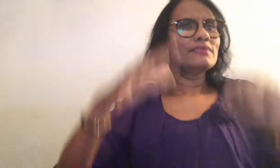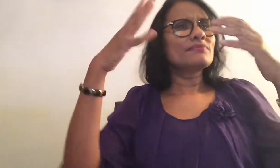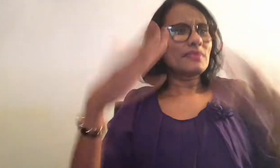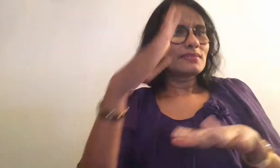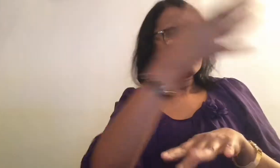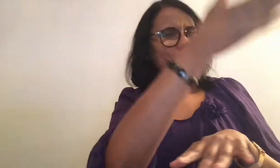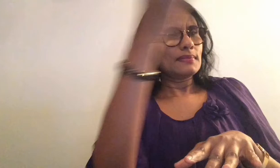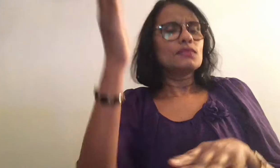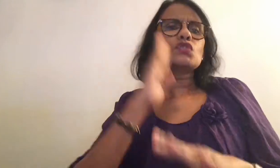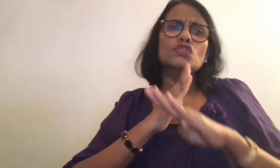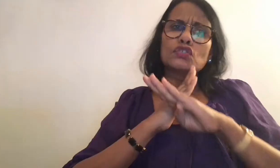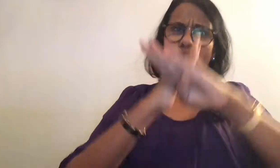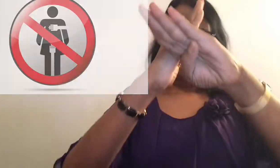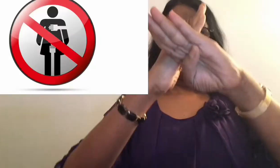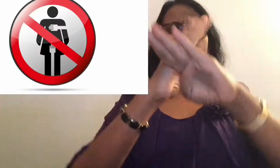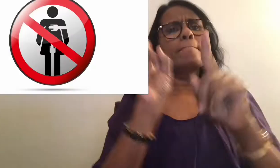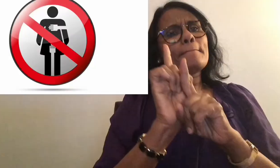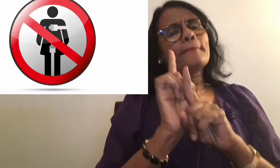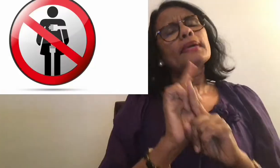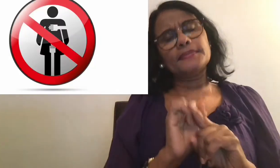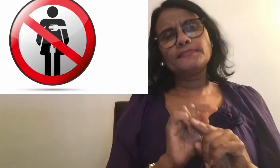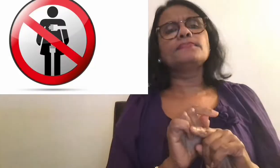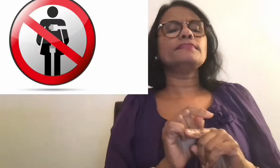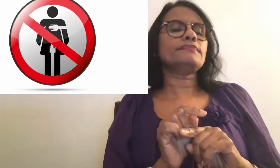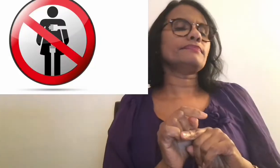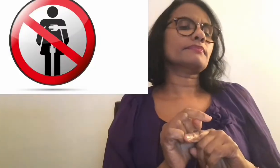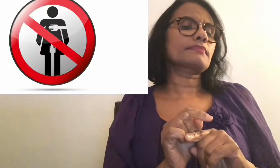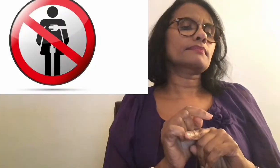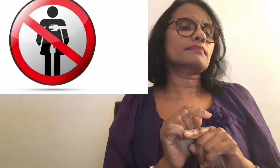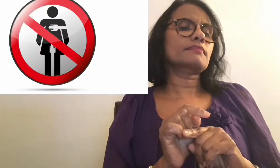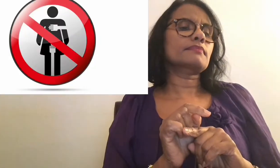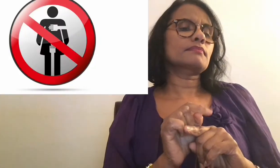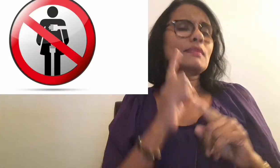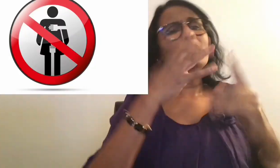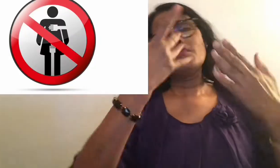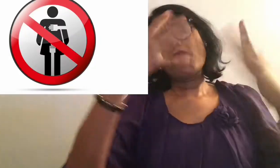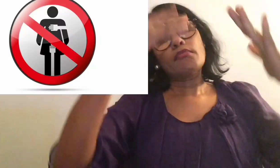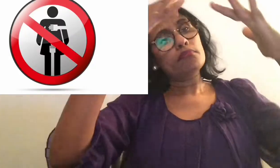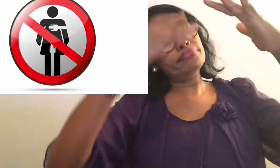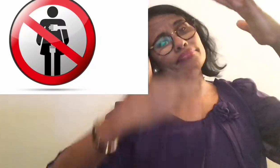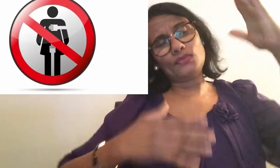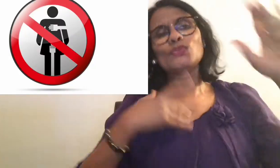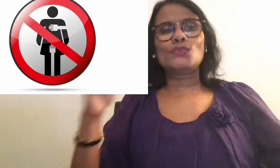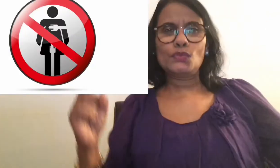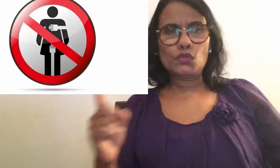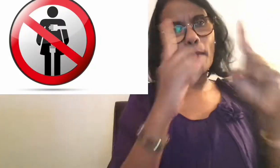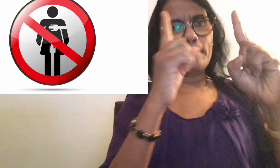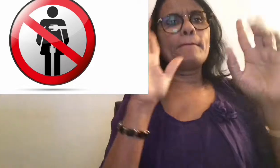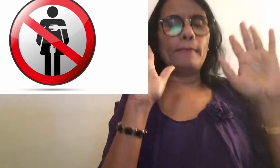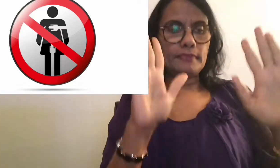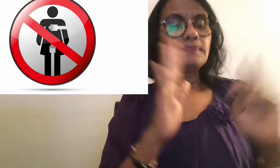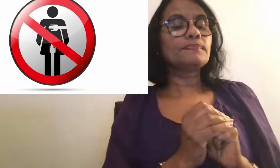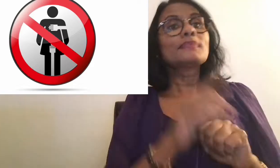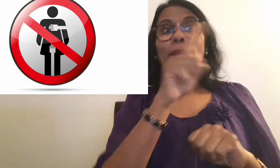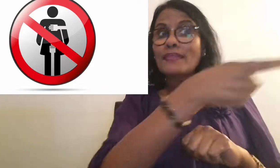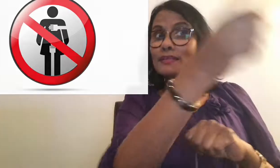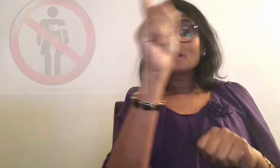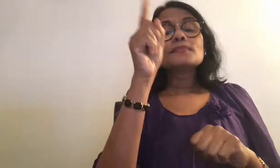ever seen, was probably about this big around. It took up the whole table when we removed it. So for this size dog, it